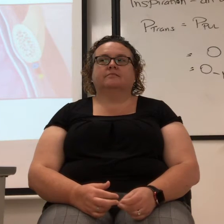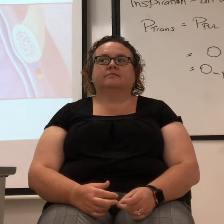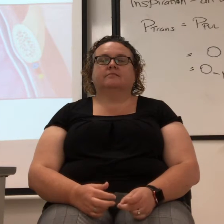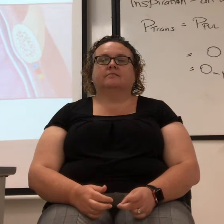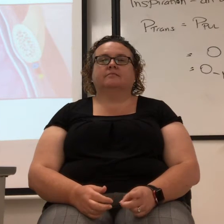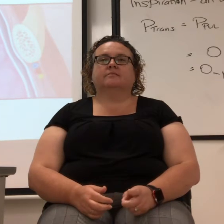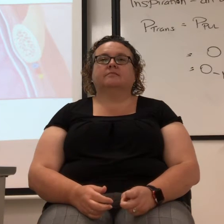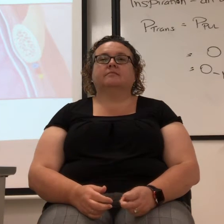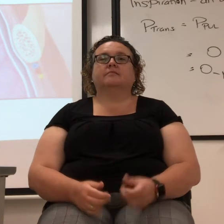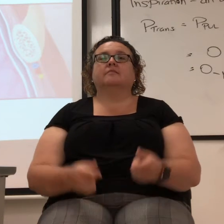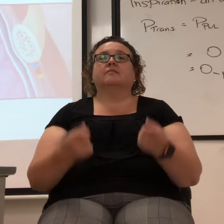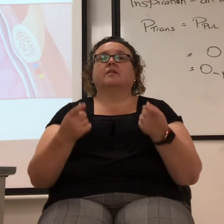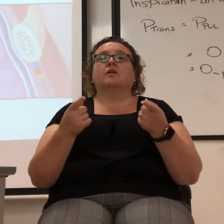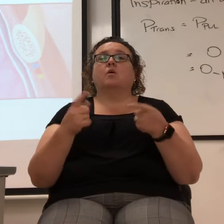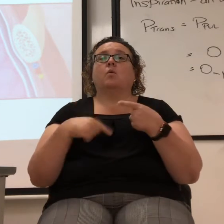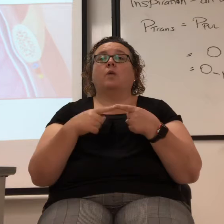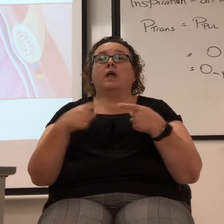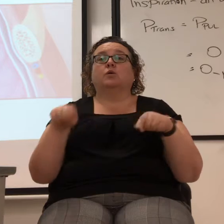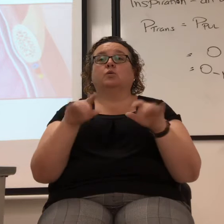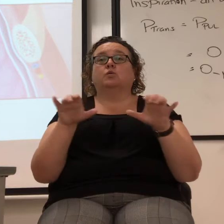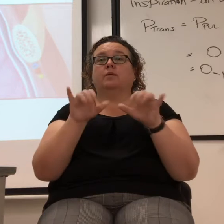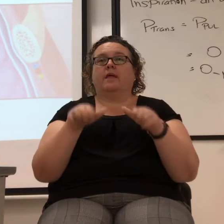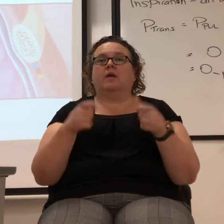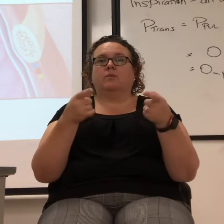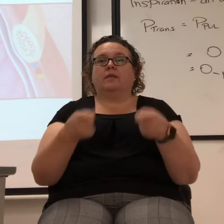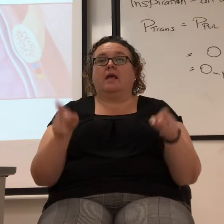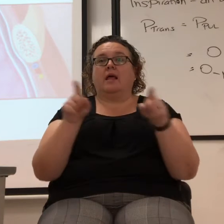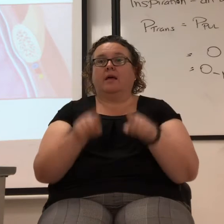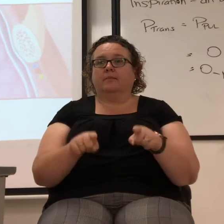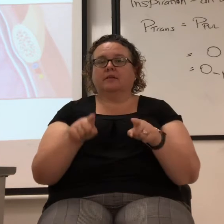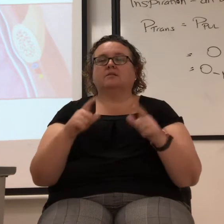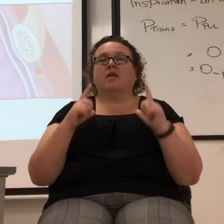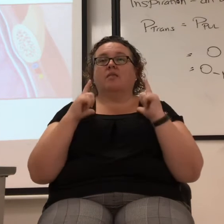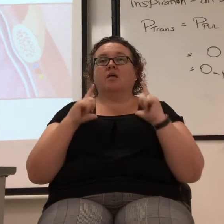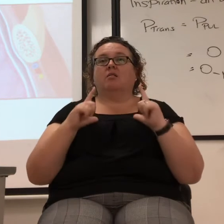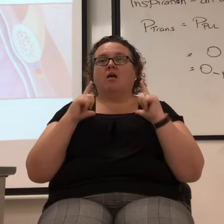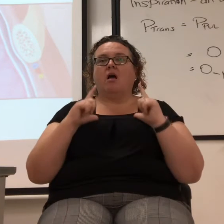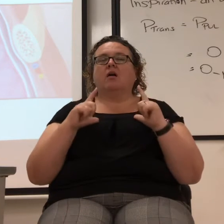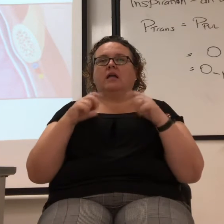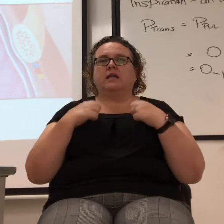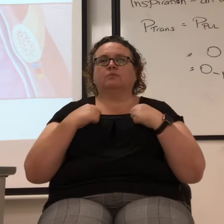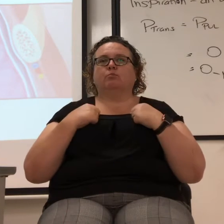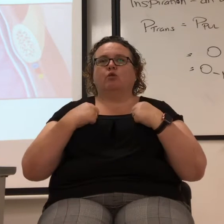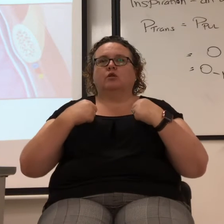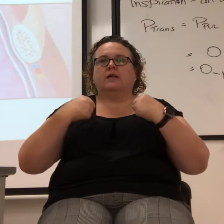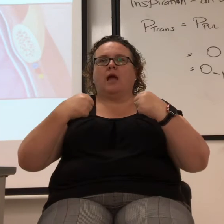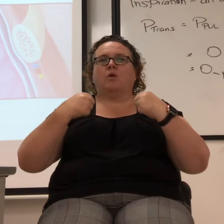When you do that, the lung basically is pulled out because